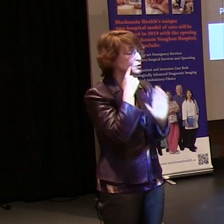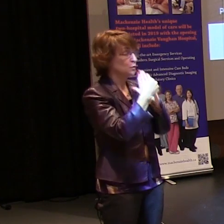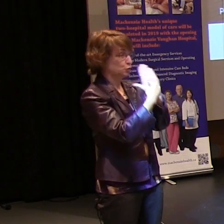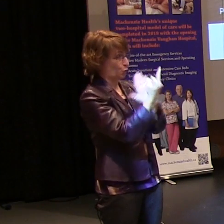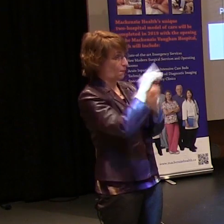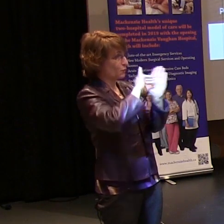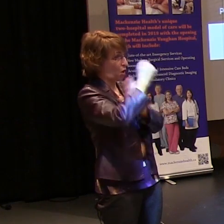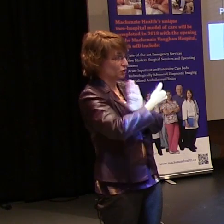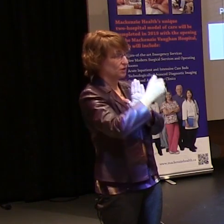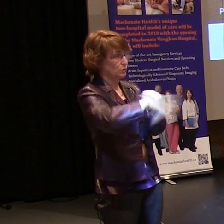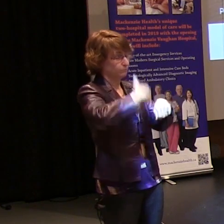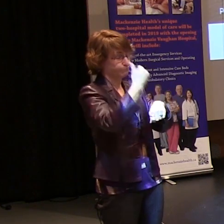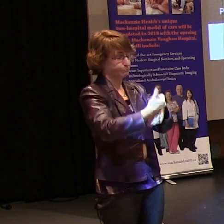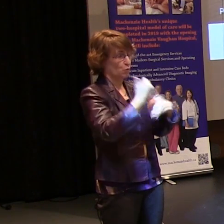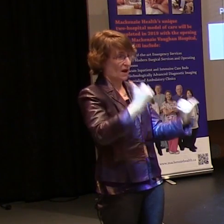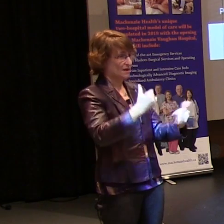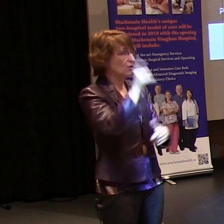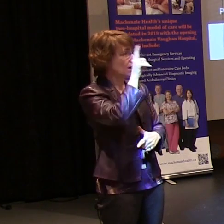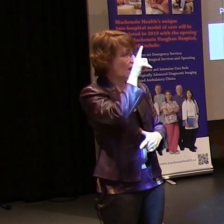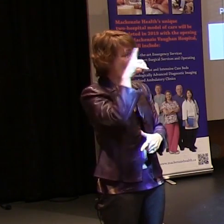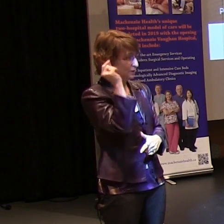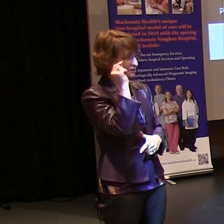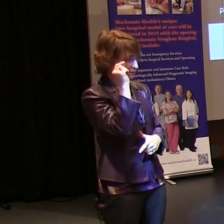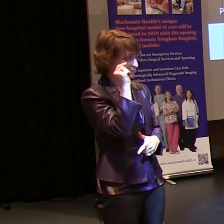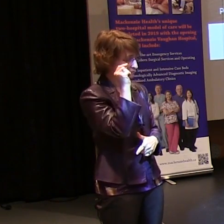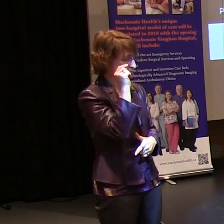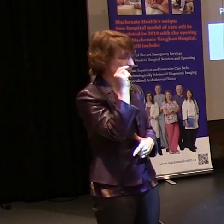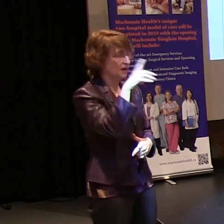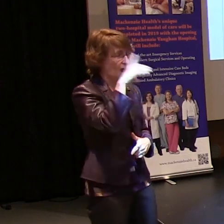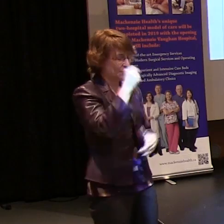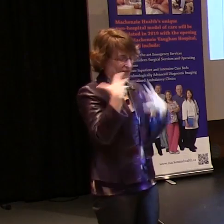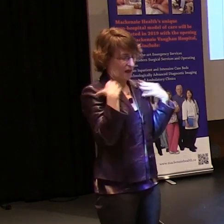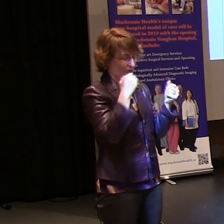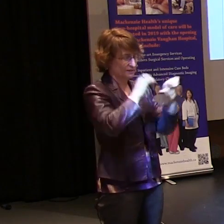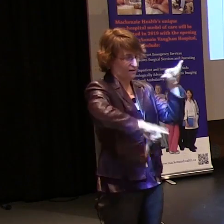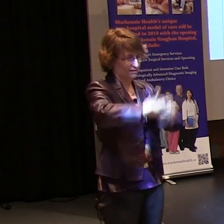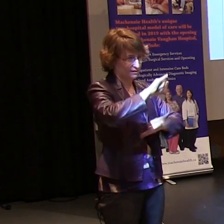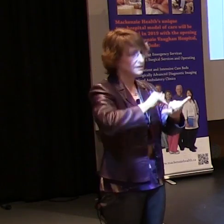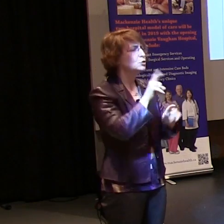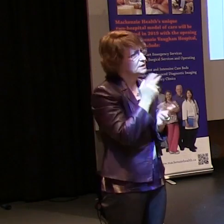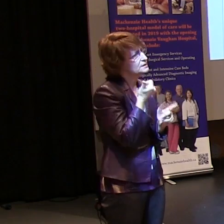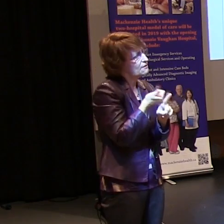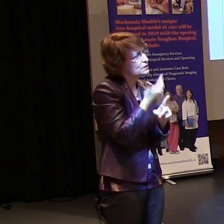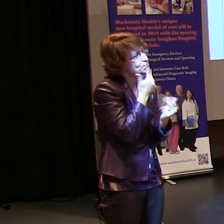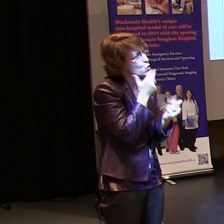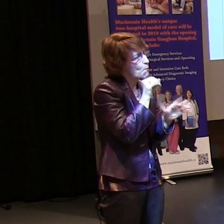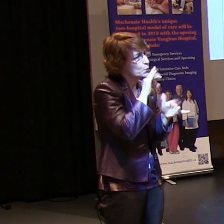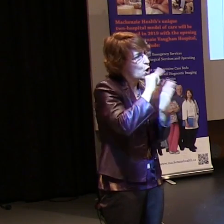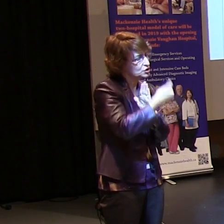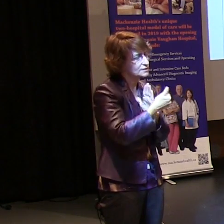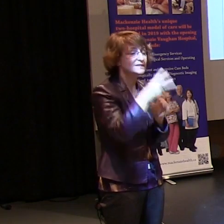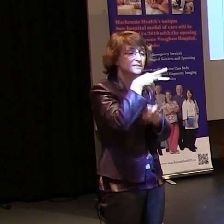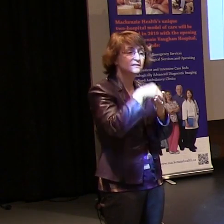that we are building now in Hamilton's Health Science in Hamilton, obviously. And that's a small project in the hospital that